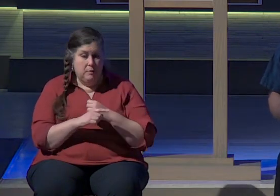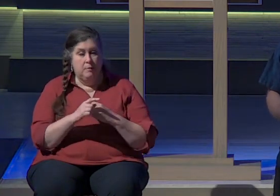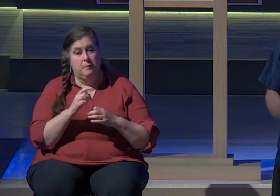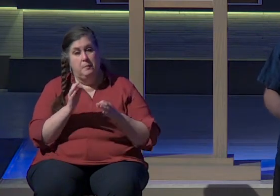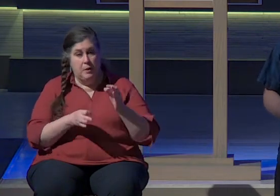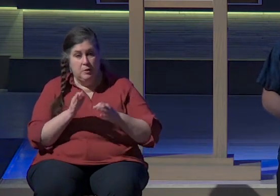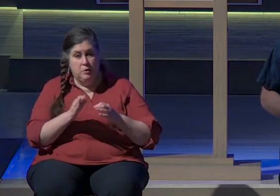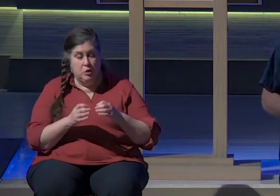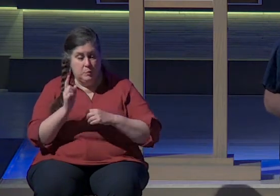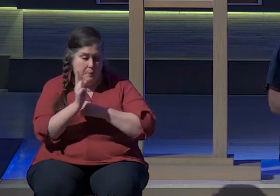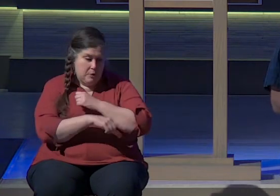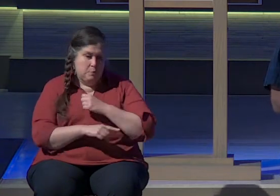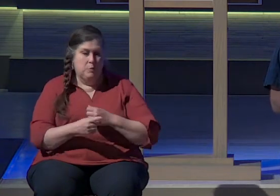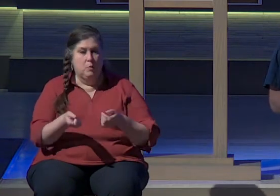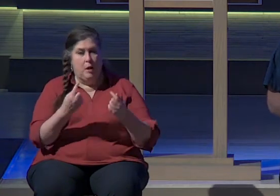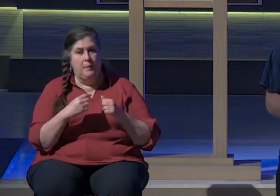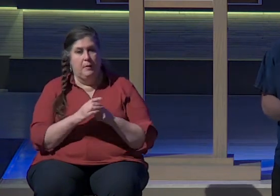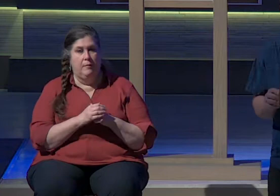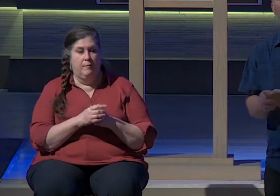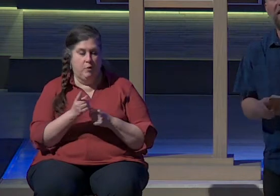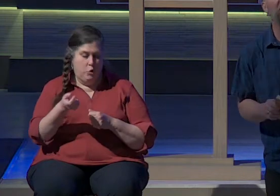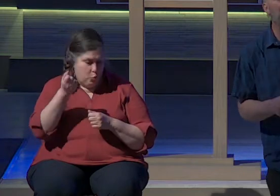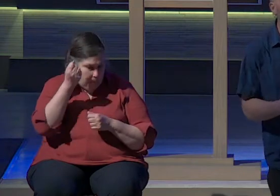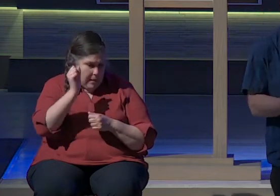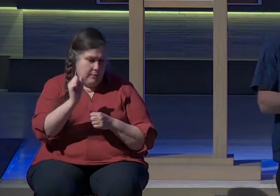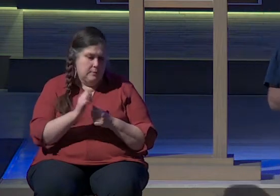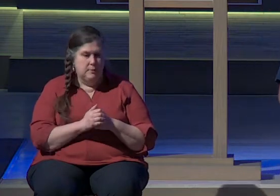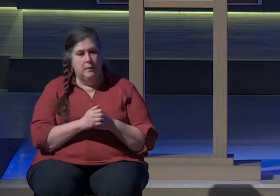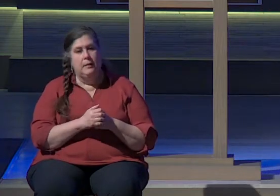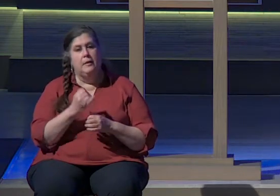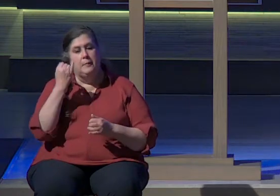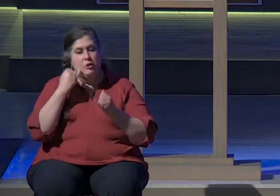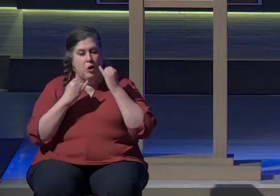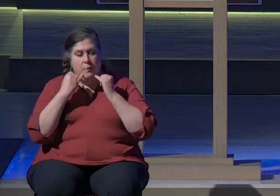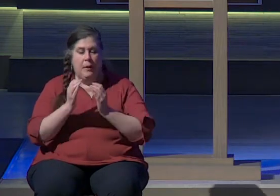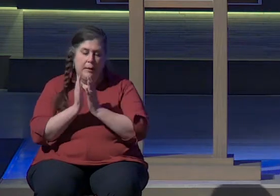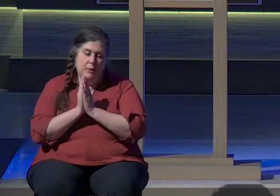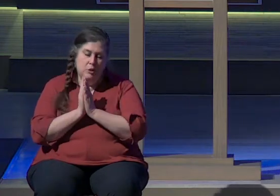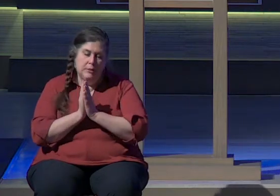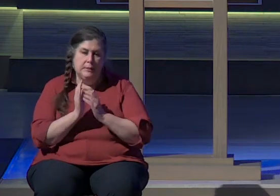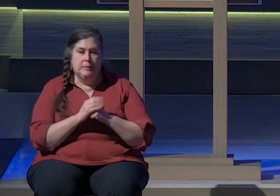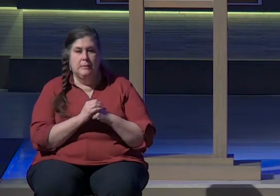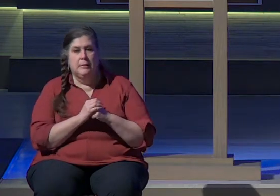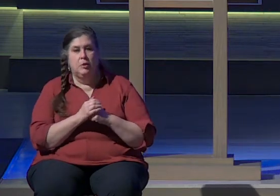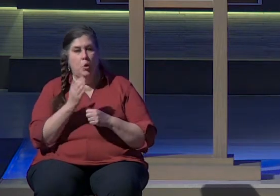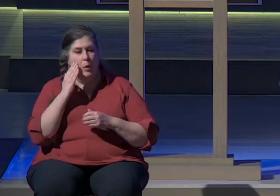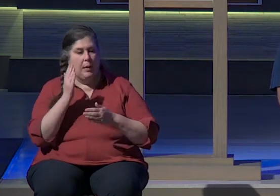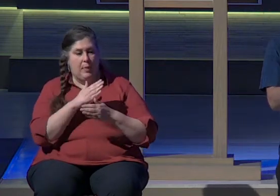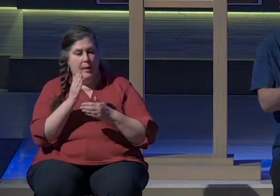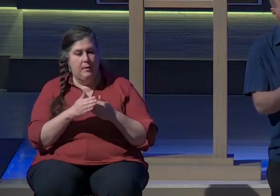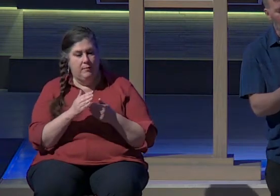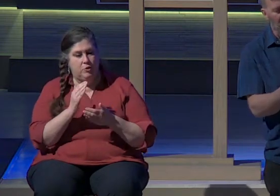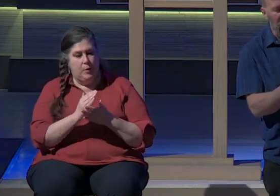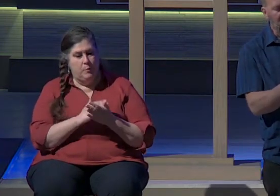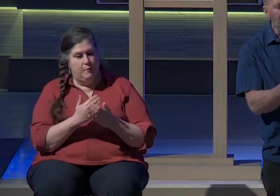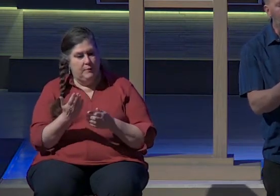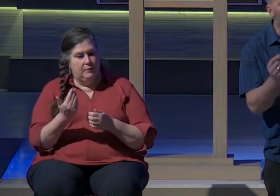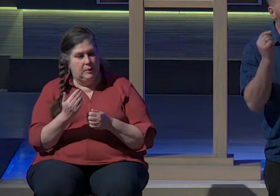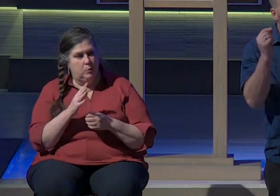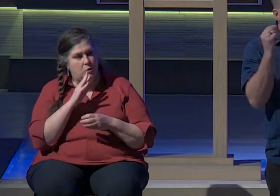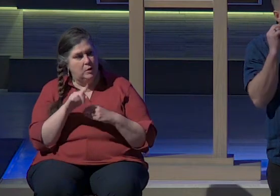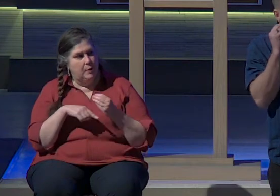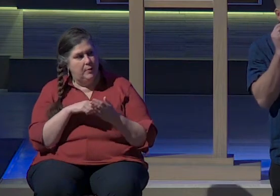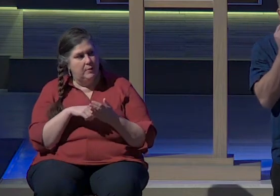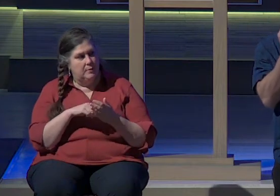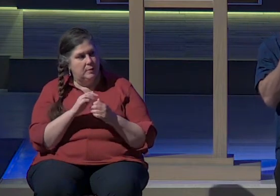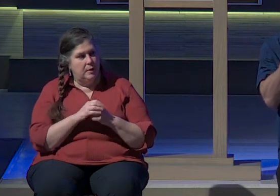rebelliousness. They're turning away from me. Jeremiah intercedes. Now we're in towards the end of chapter 15, where we have talked about this a little bit.